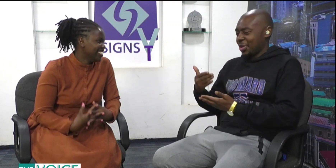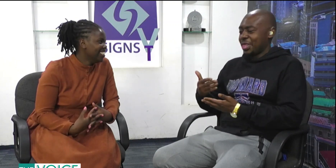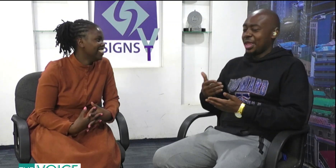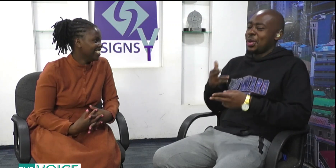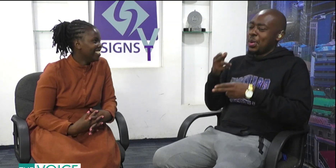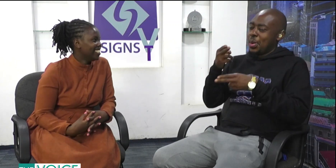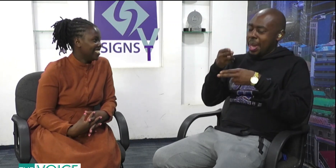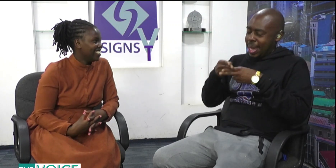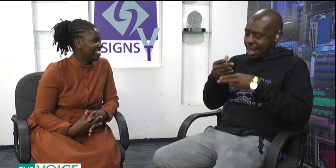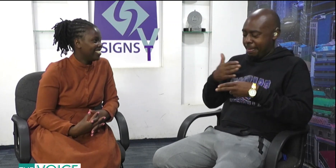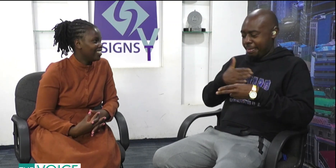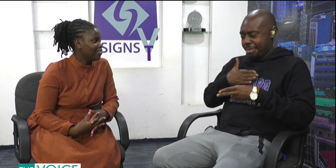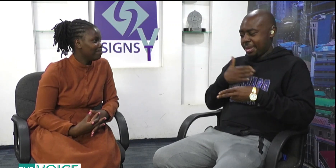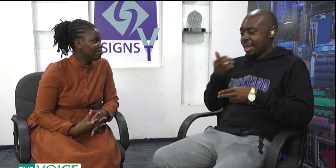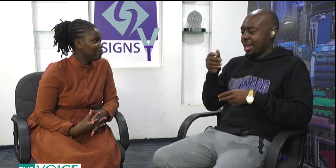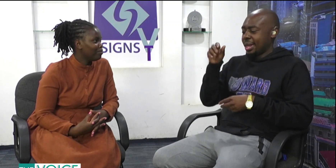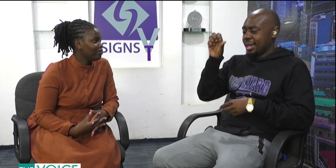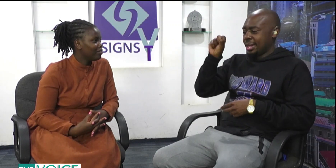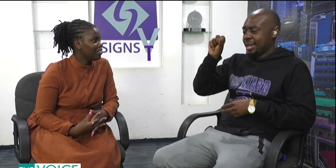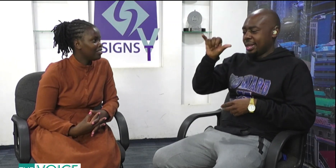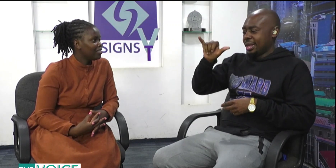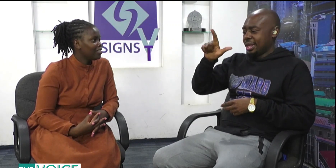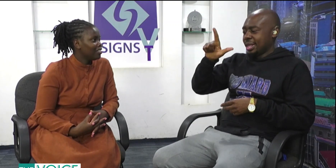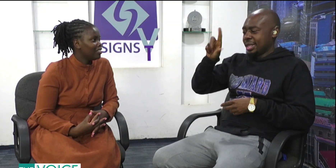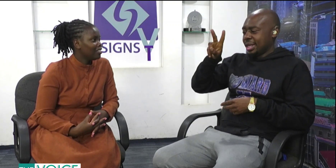Thank you so much. My name is